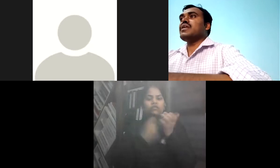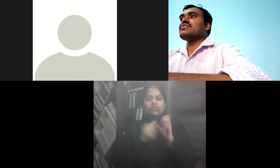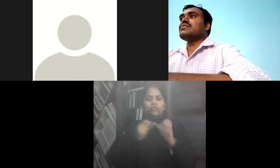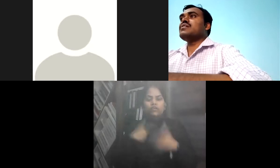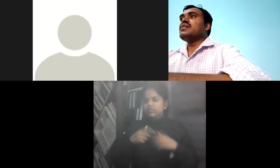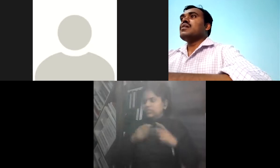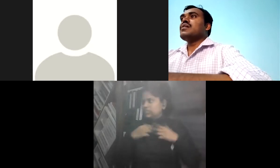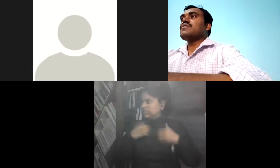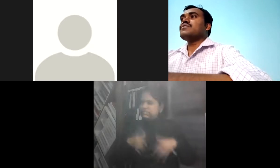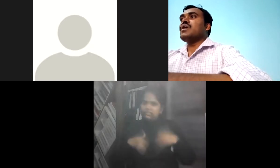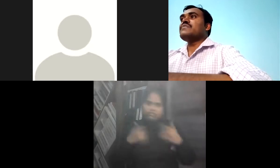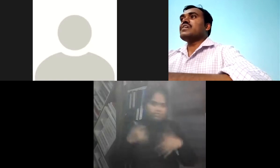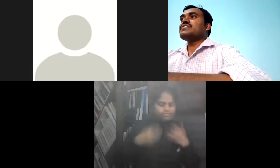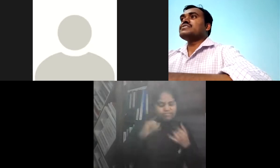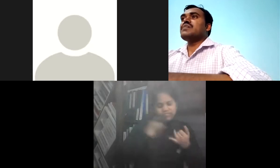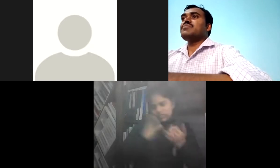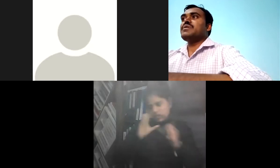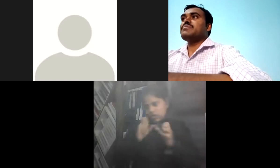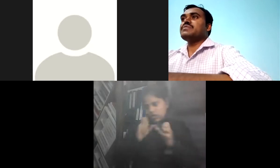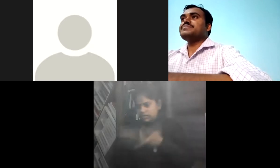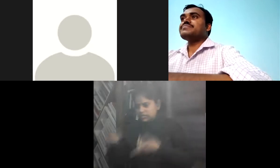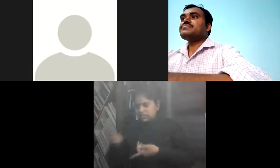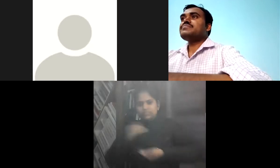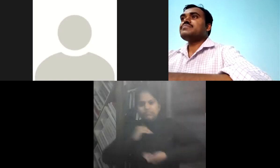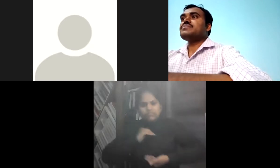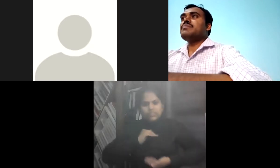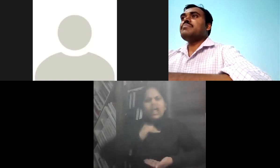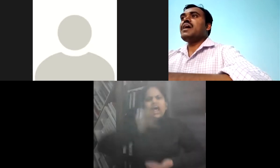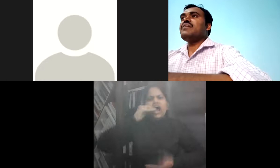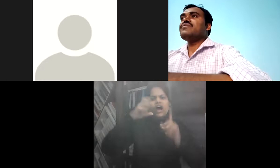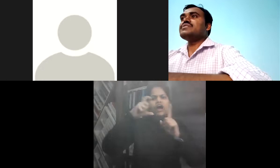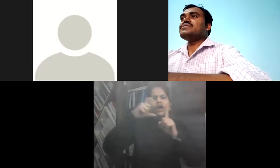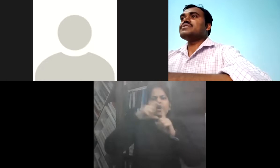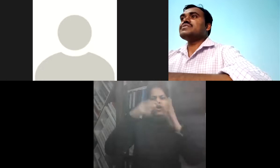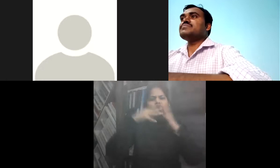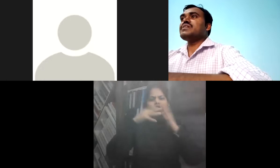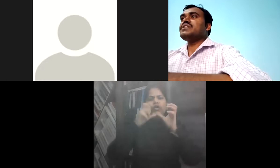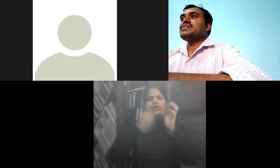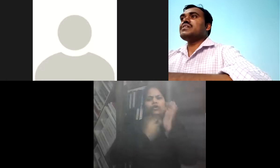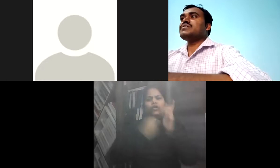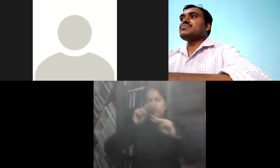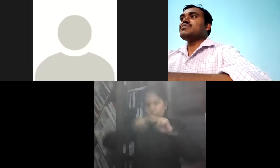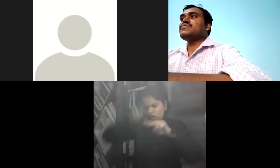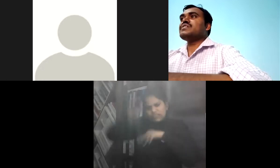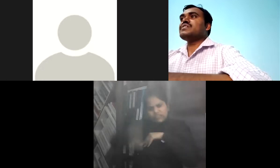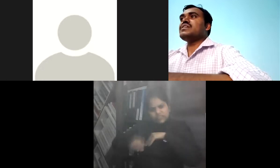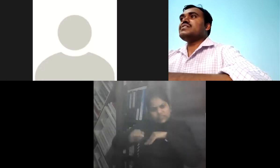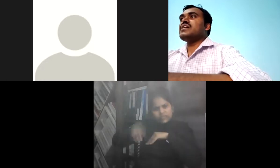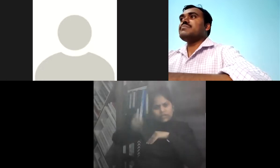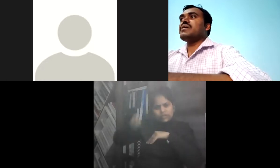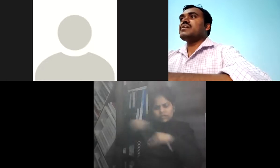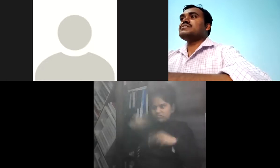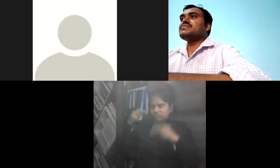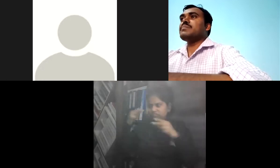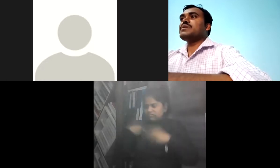impending danger for dwarfs and the disabled people. They planned for resistance by reading the mood of the rallies